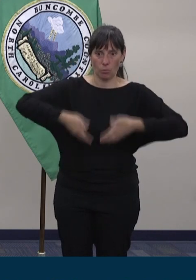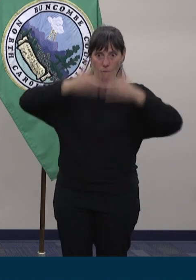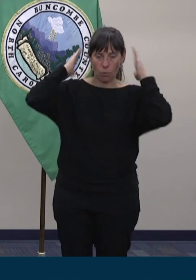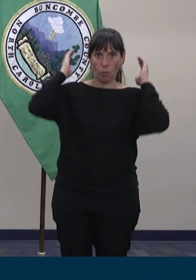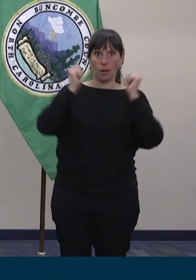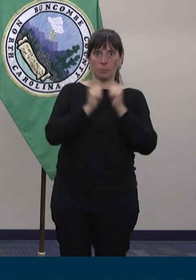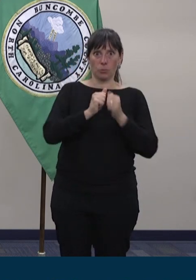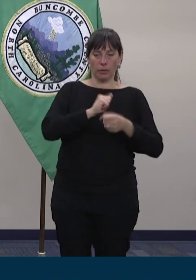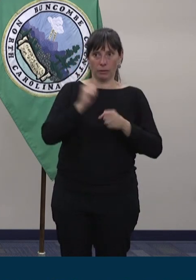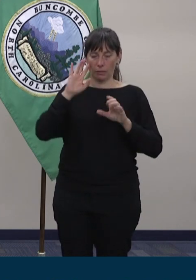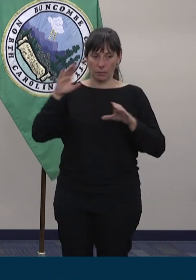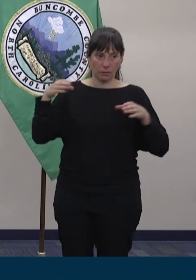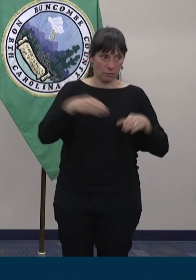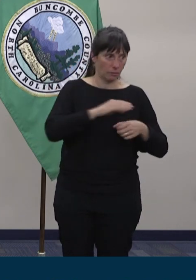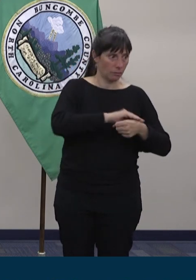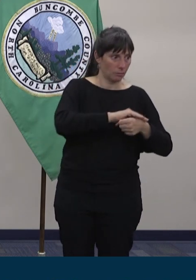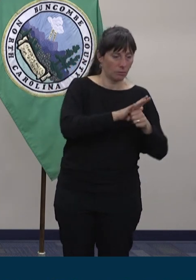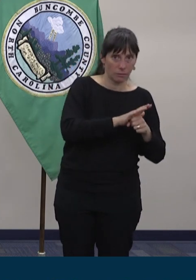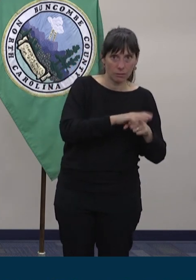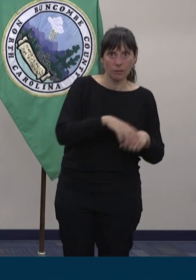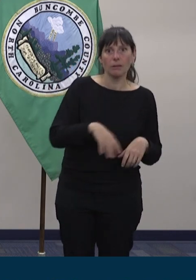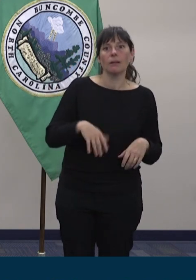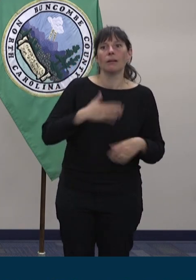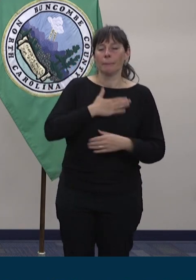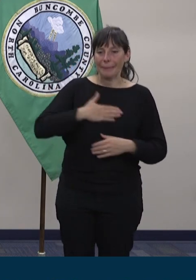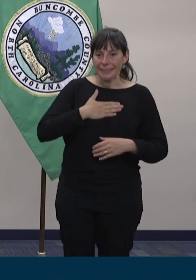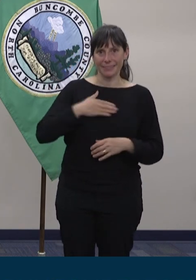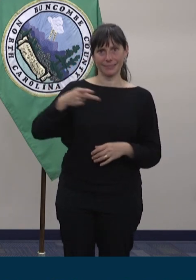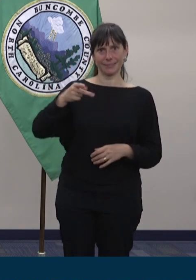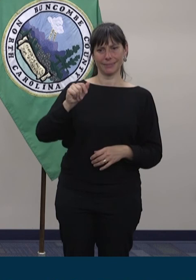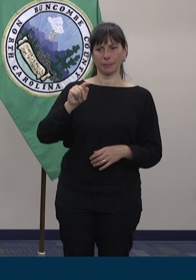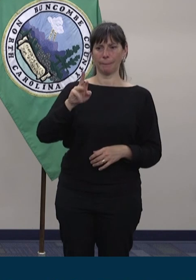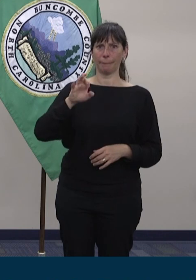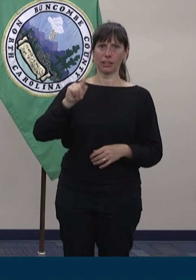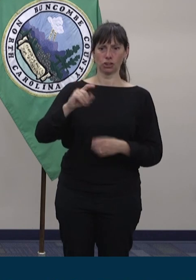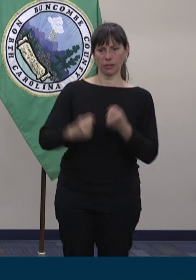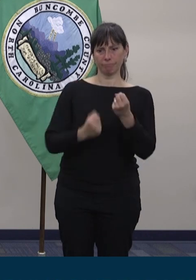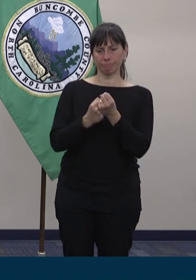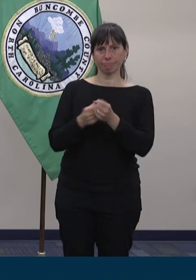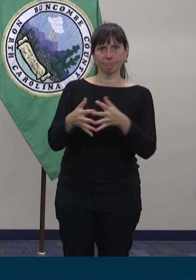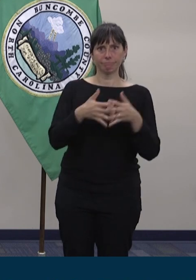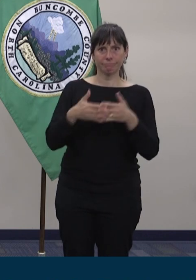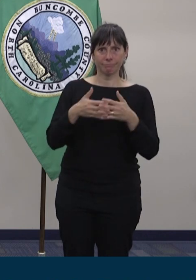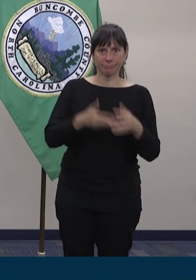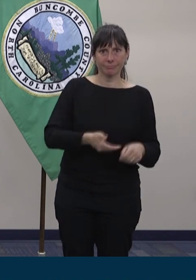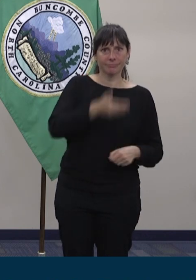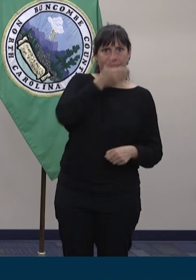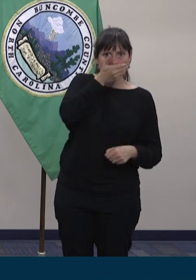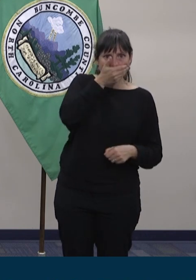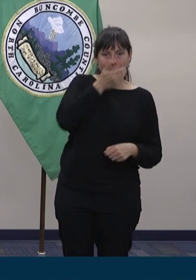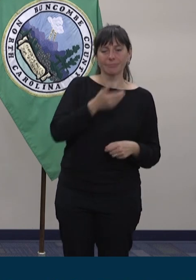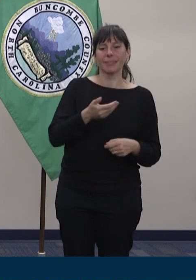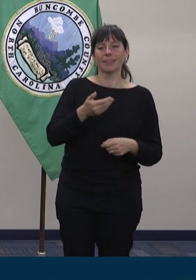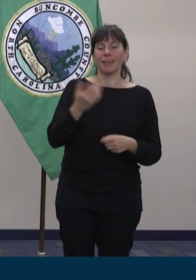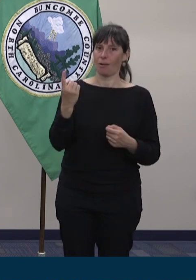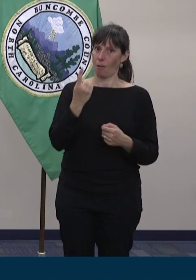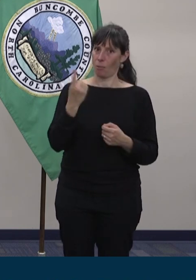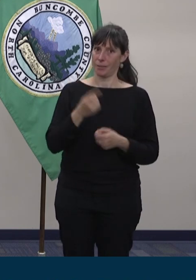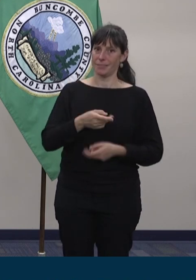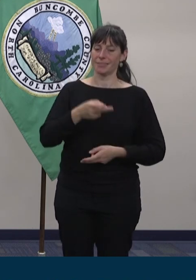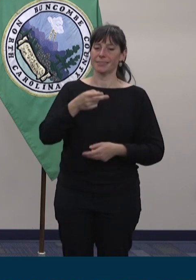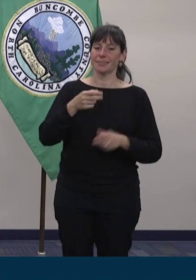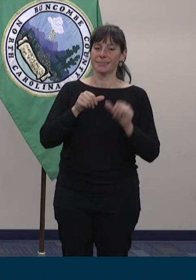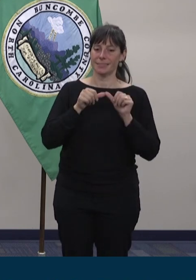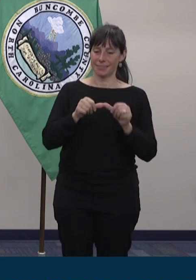met. So be a patriot, wear a face covering, and as always, stay safe, stay